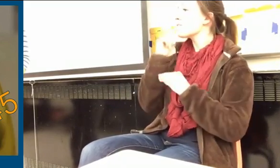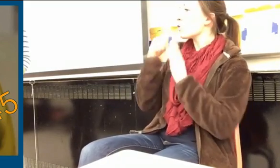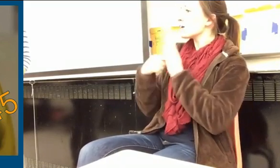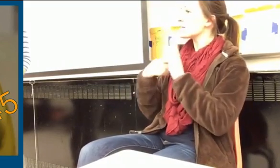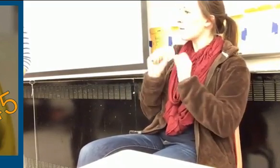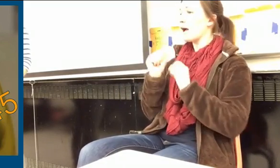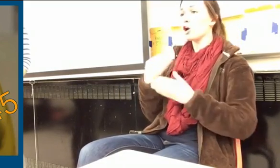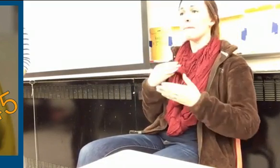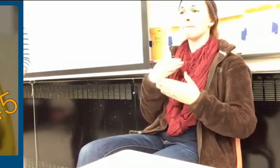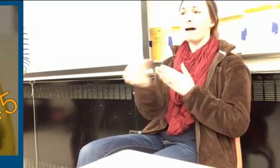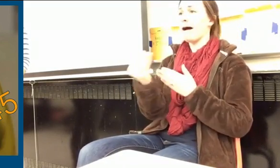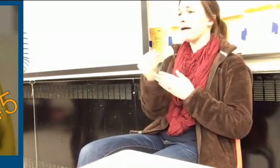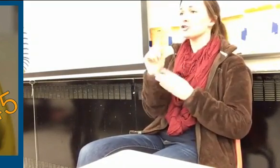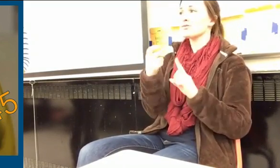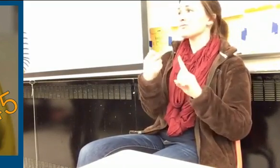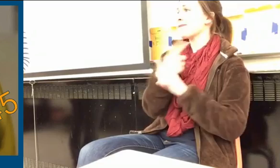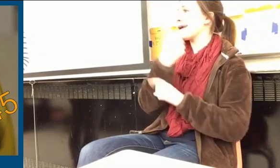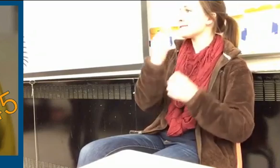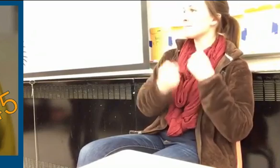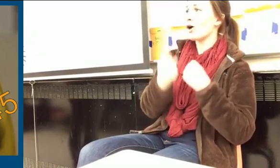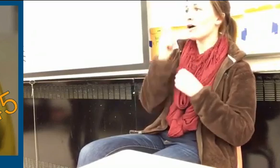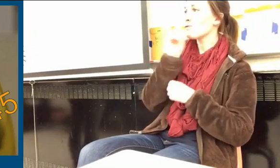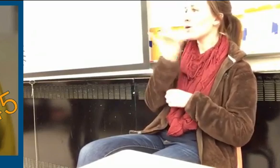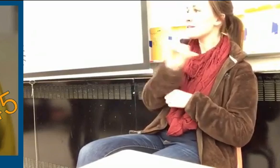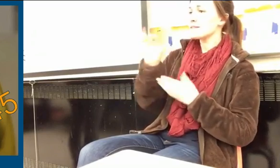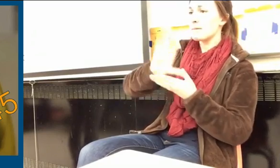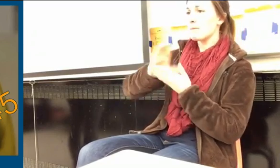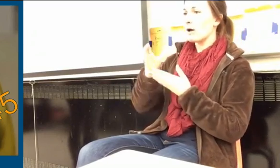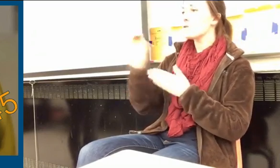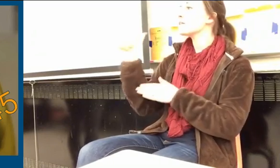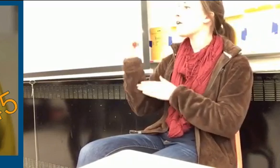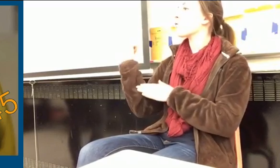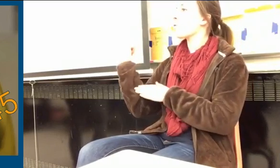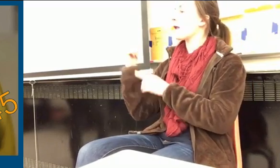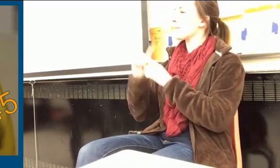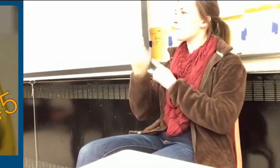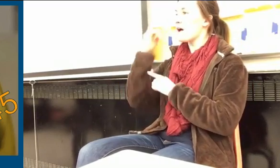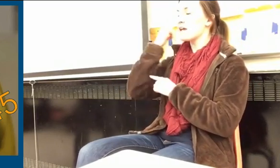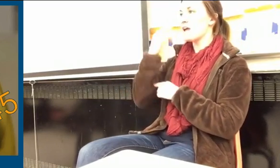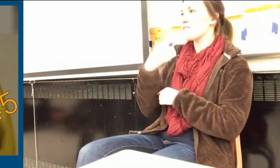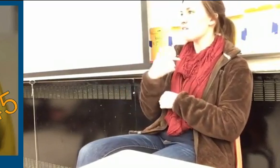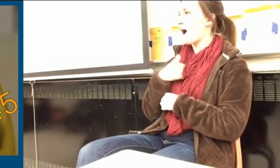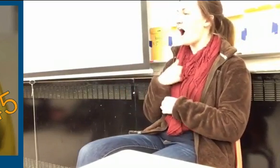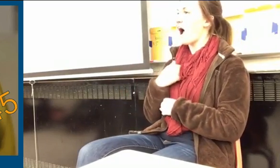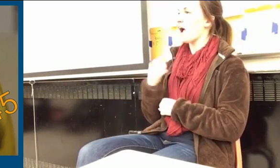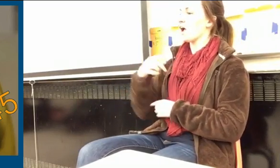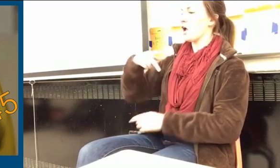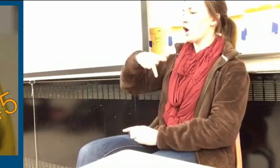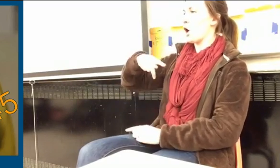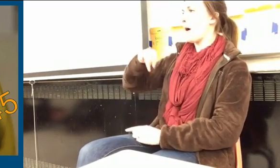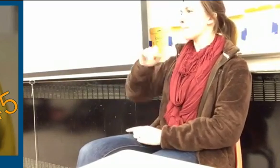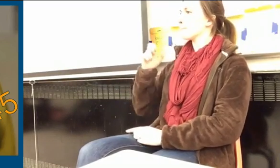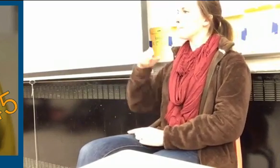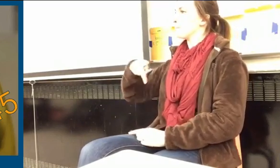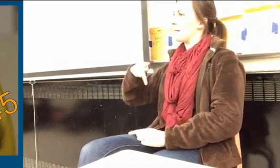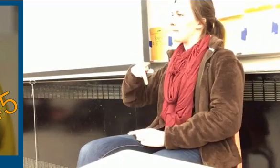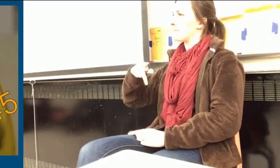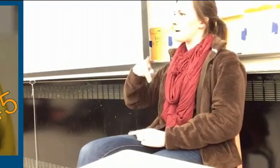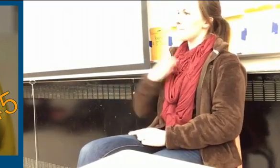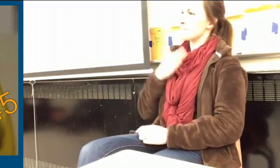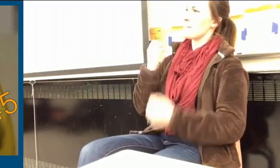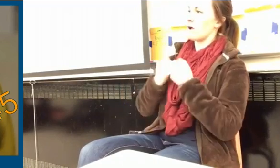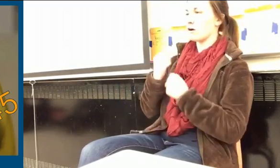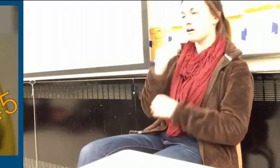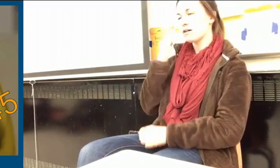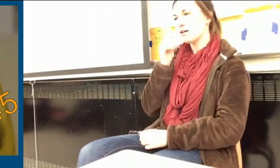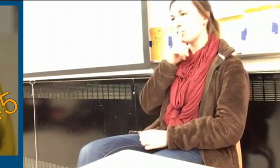lot for the same amount, in theory, as any other car lot. But if I like totally like pimp it out, which I know is like really like old school for you